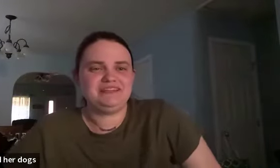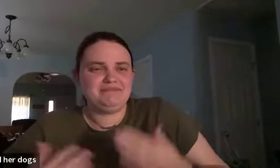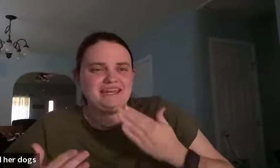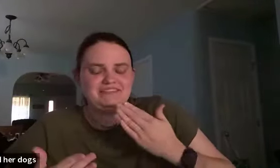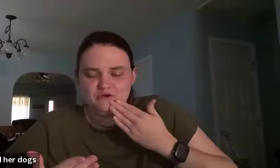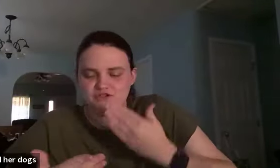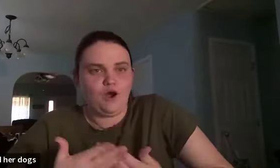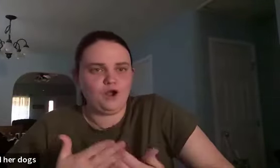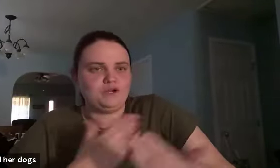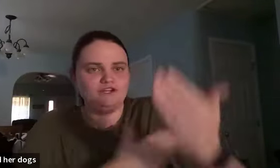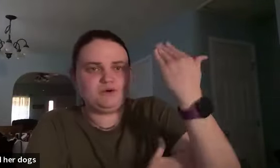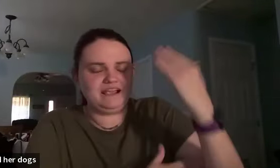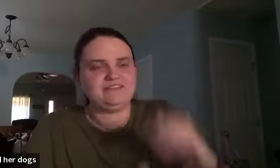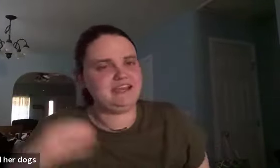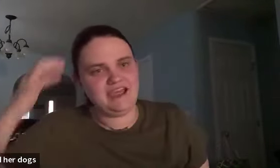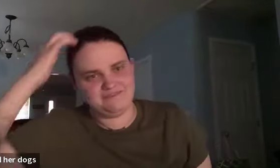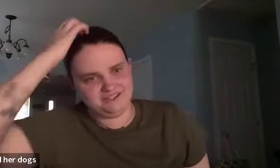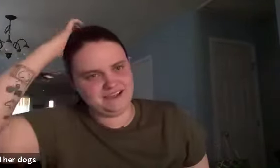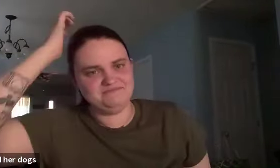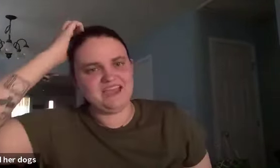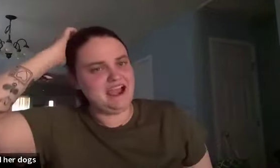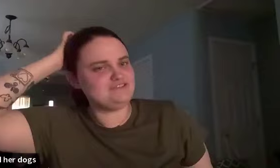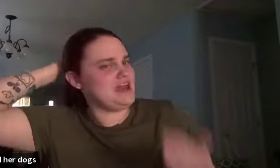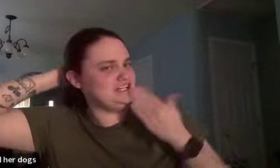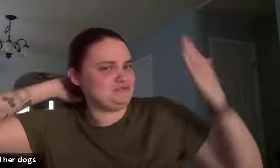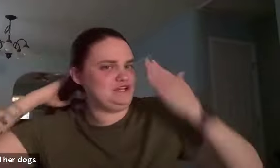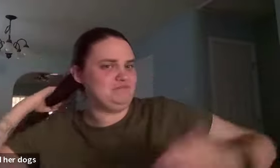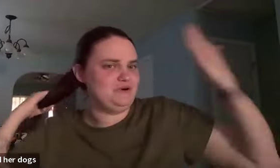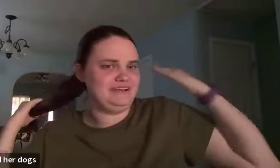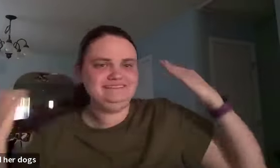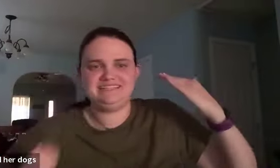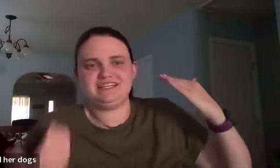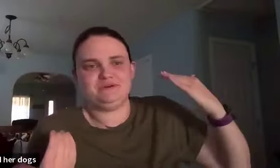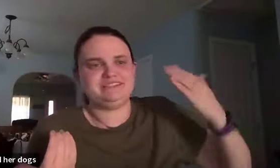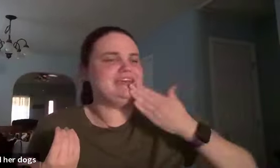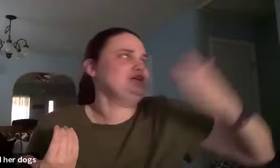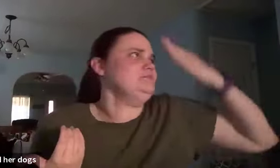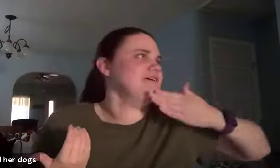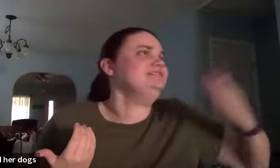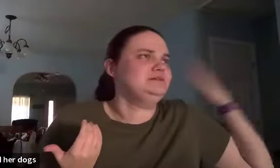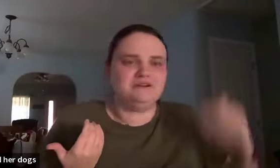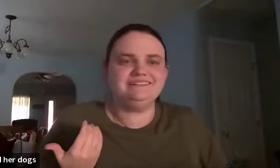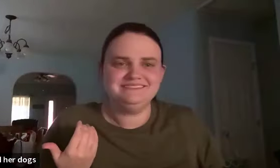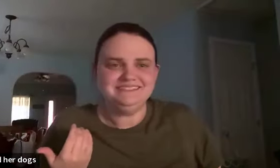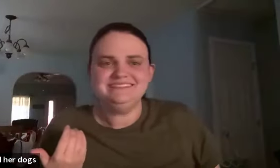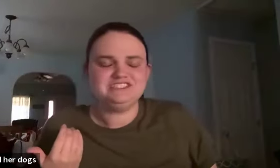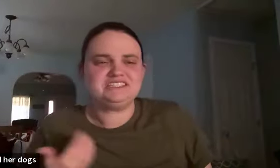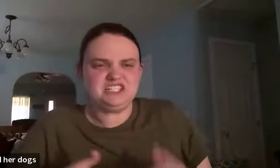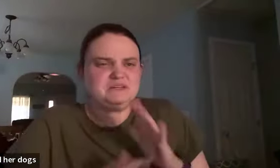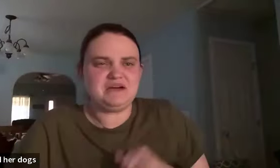genuinely made it the most awkward good morning I think I'd ever done. And after that, I just went good morning. Textbooks in hand, good morning, good morning. Just be